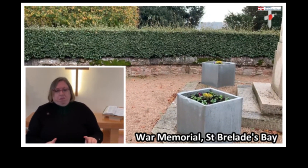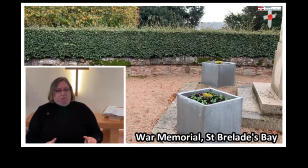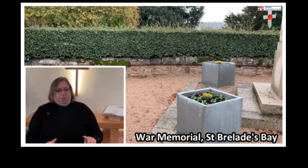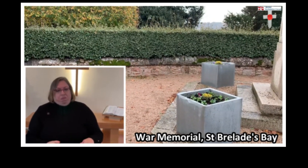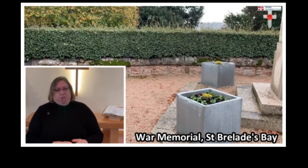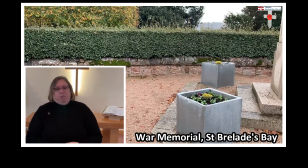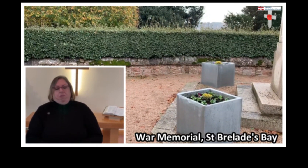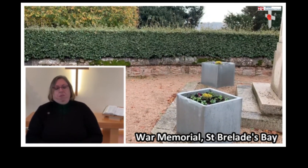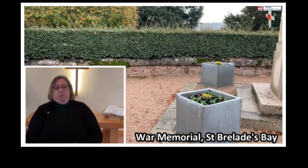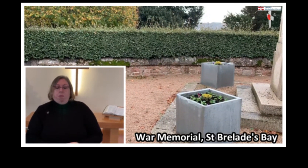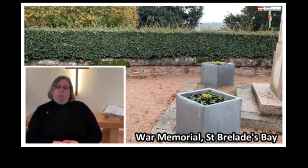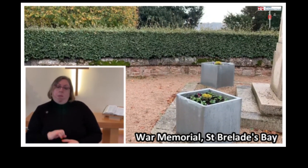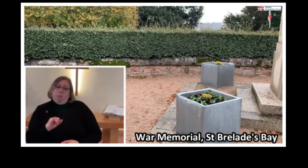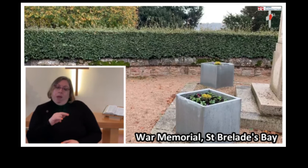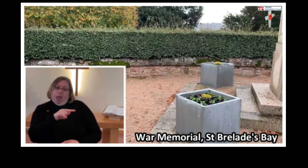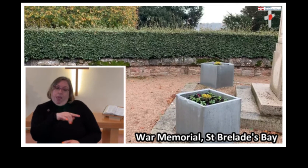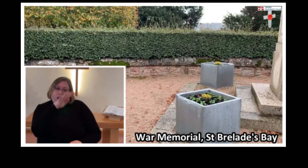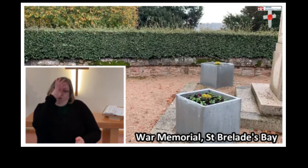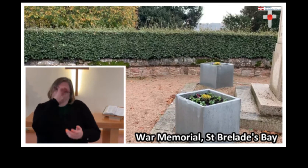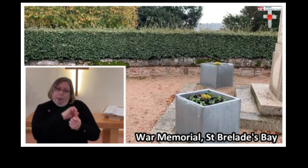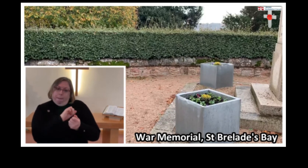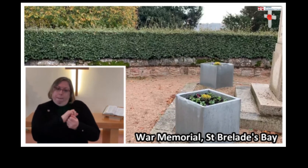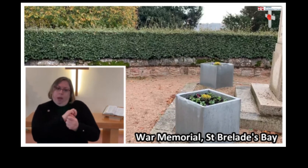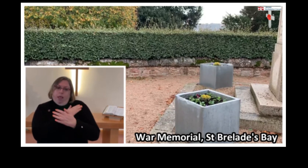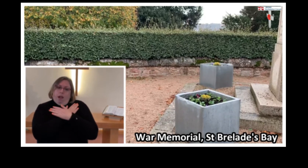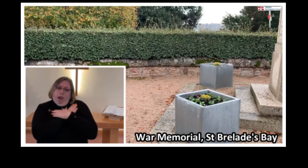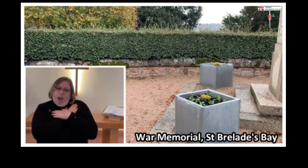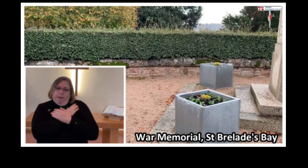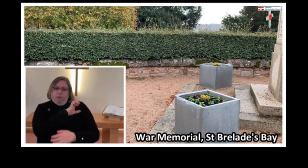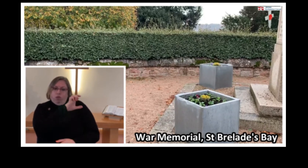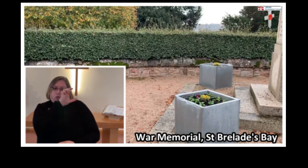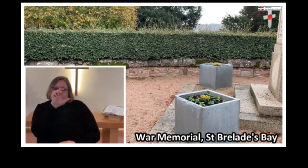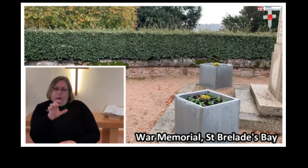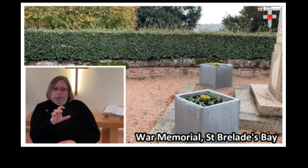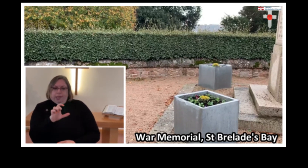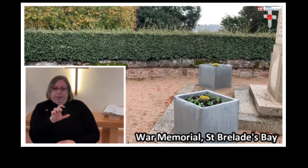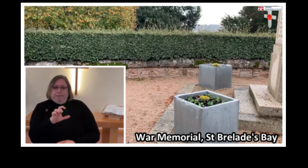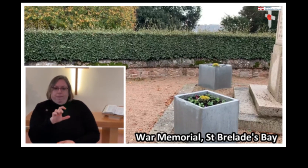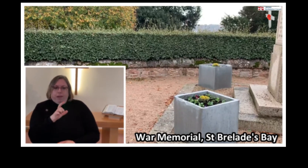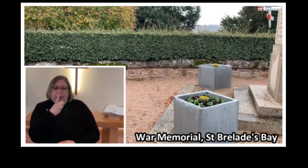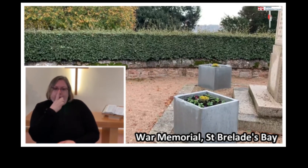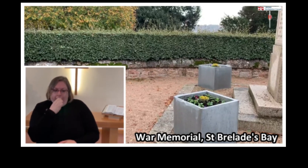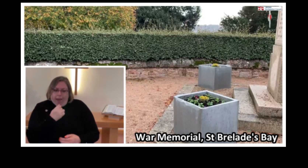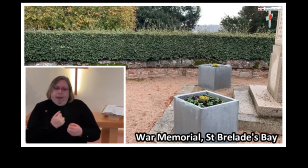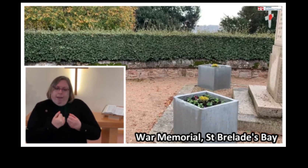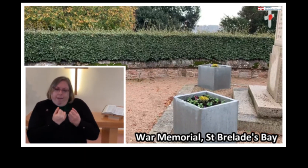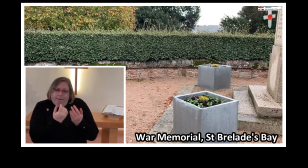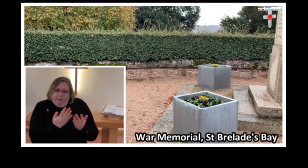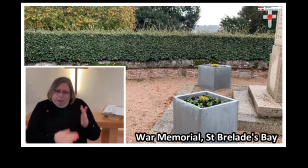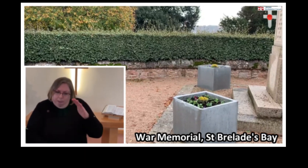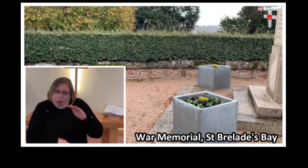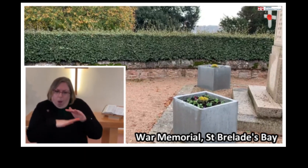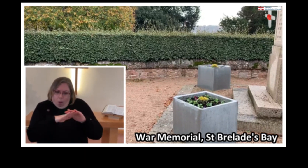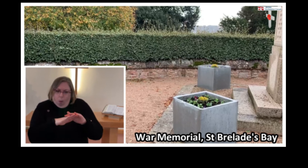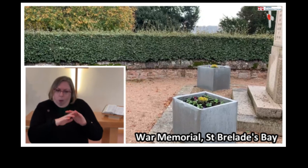May they remember the love of Christ, which can make them whole.